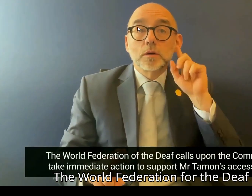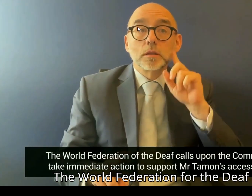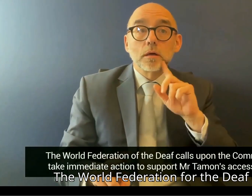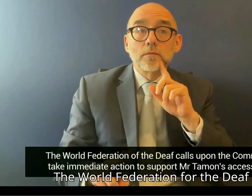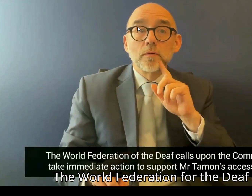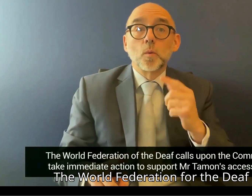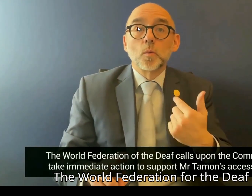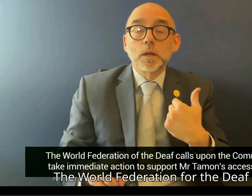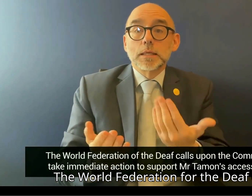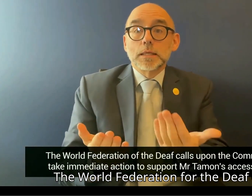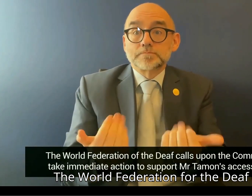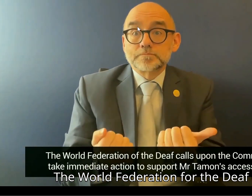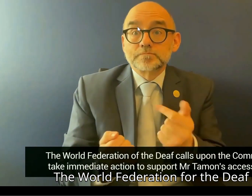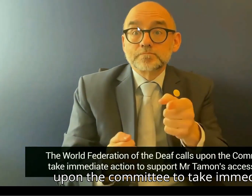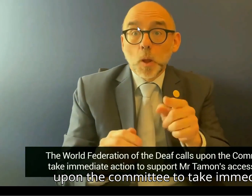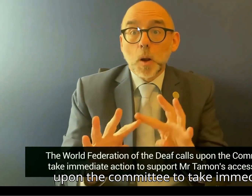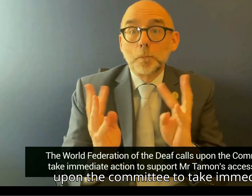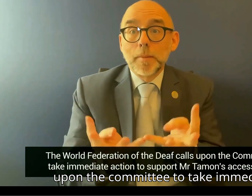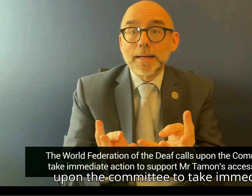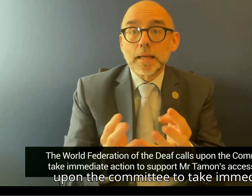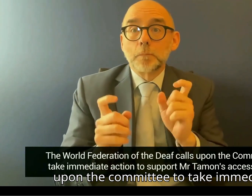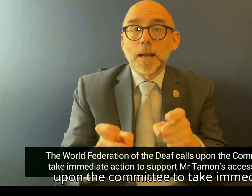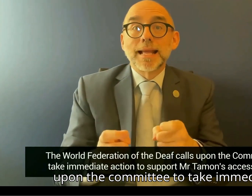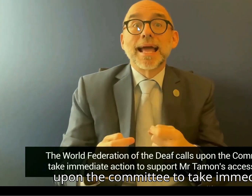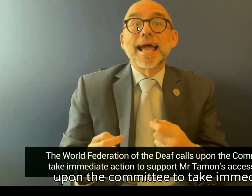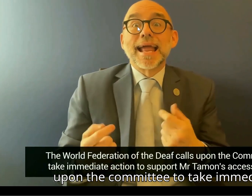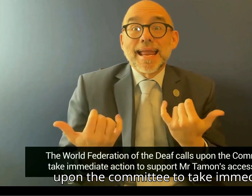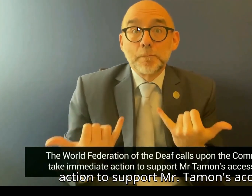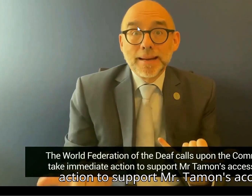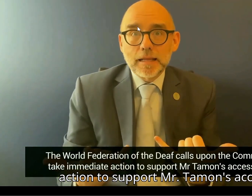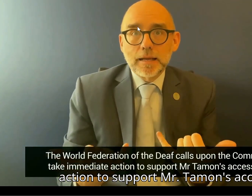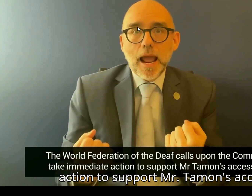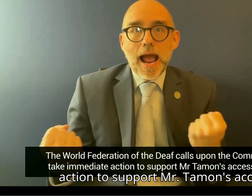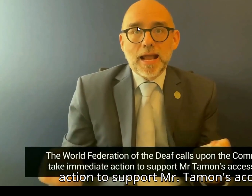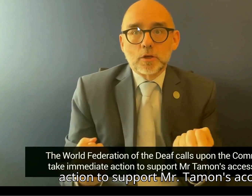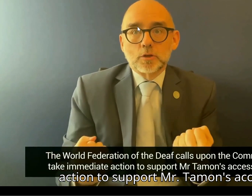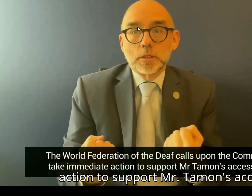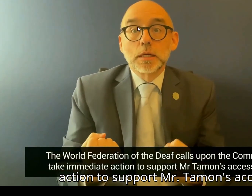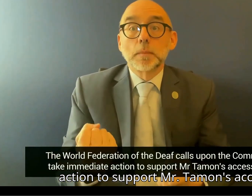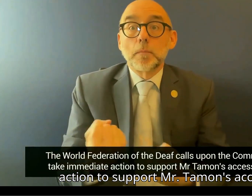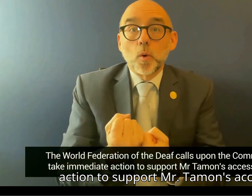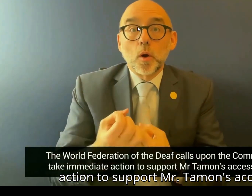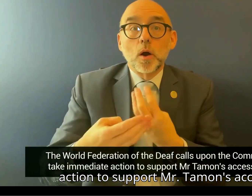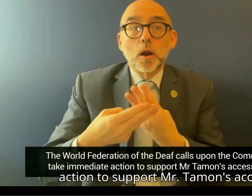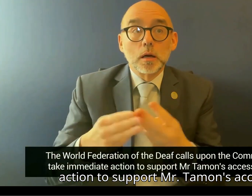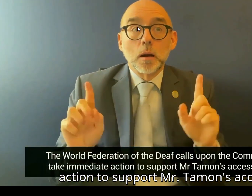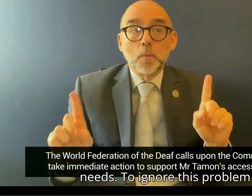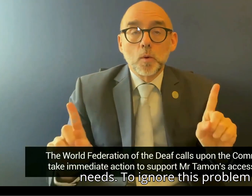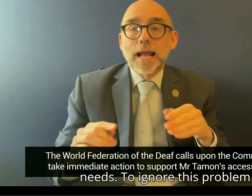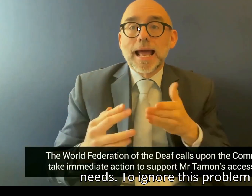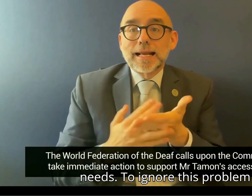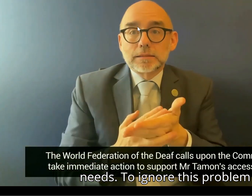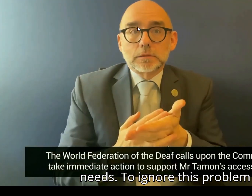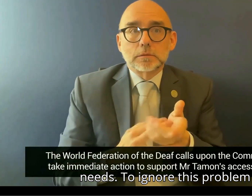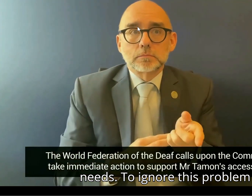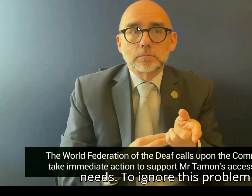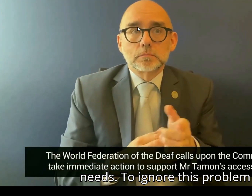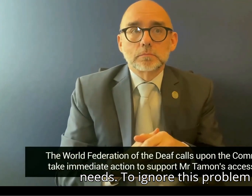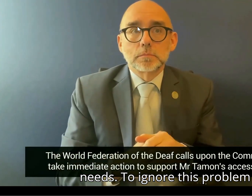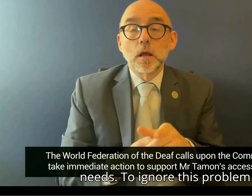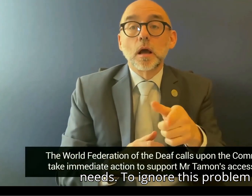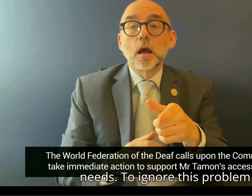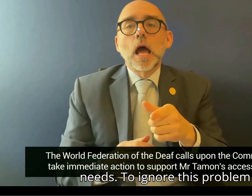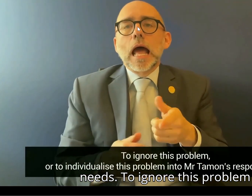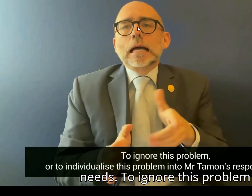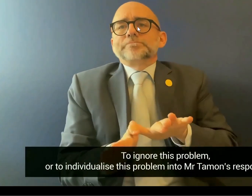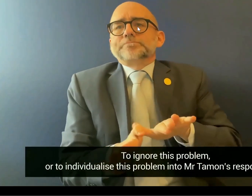The World Federation for the Deaf calls upon the committee to take immediate action to support Mr. Tamon's access needs. To